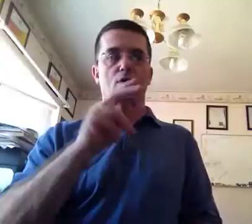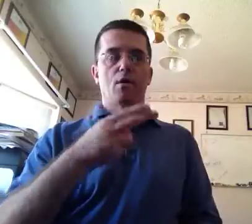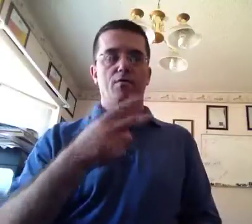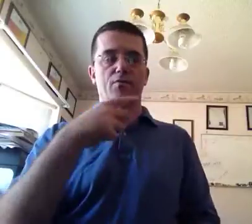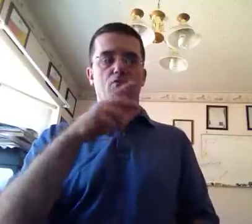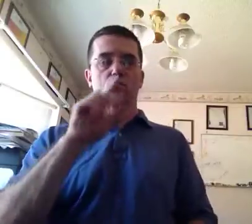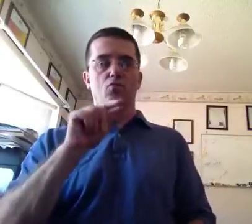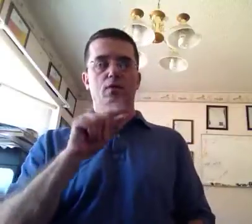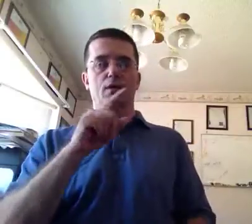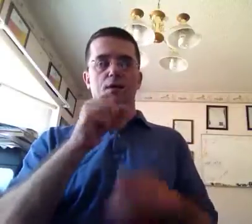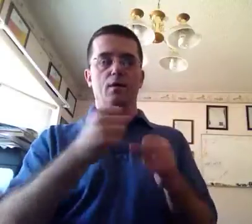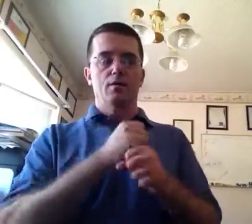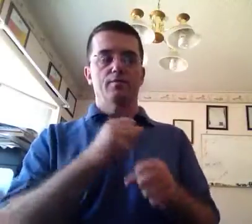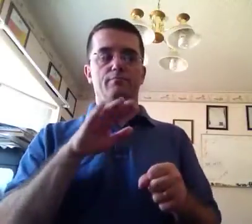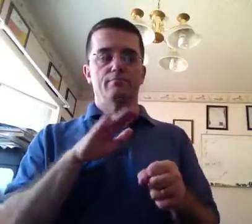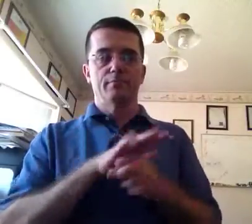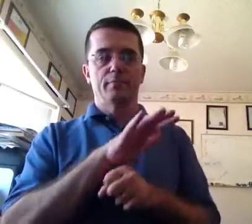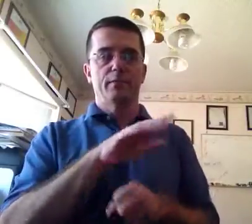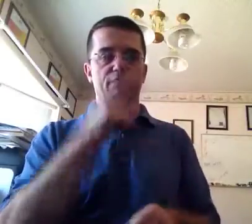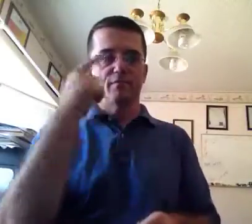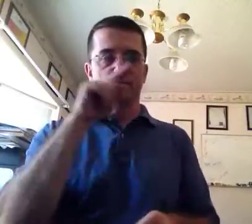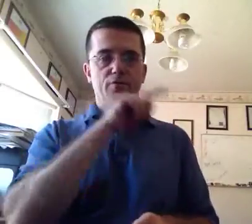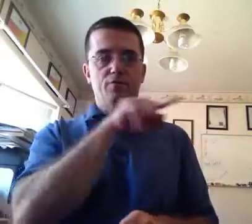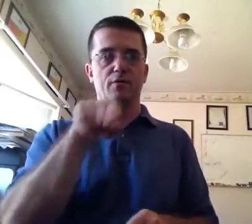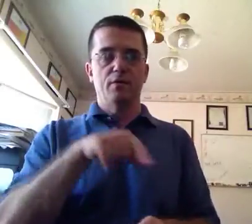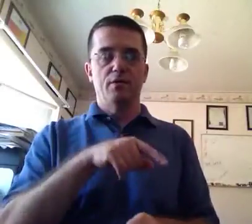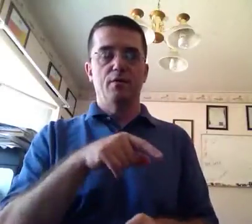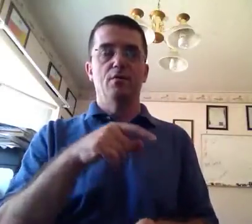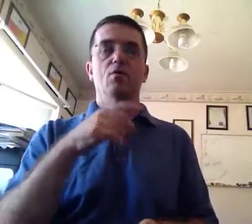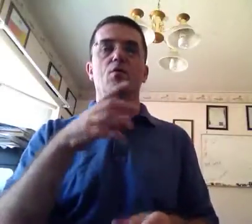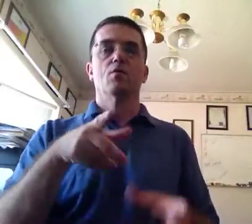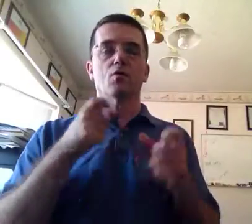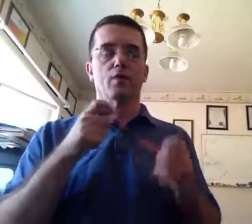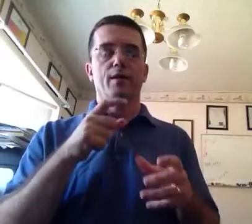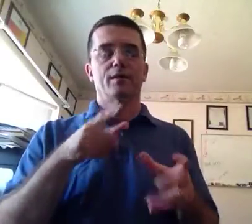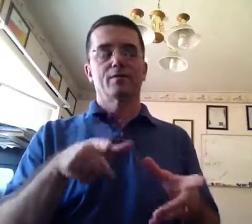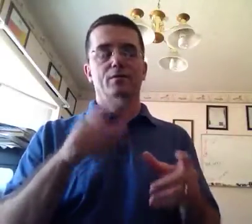guys. Go to XanderInsurance.com. You can get a quick, easy quote there. You'd be